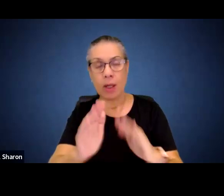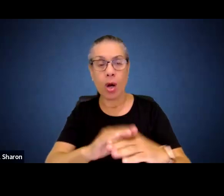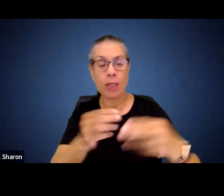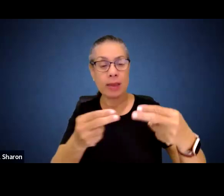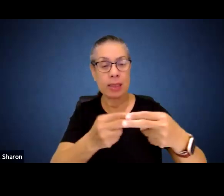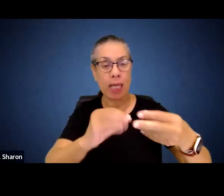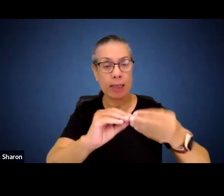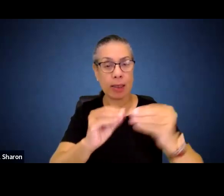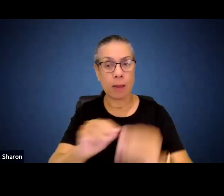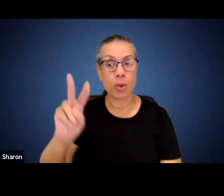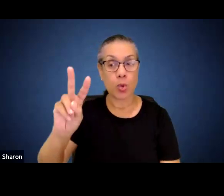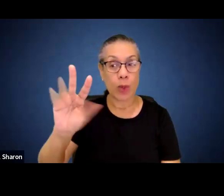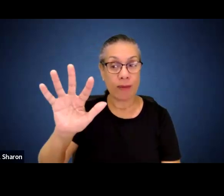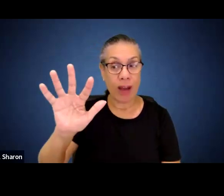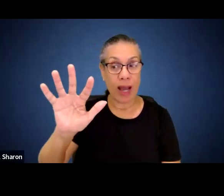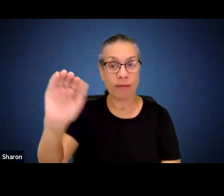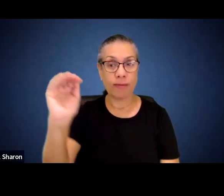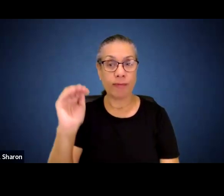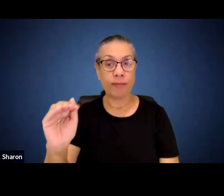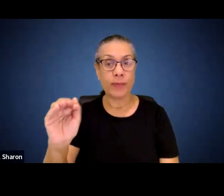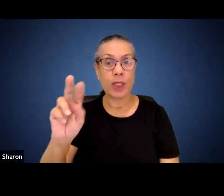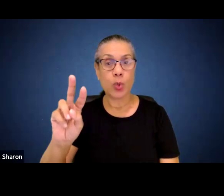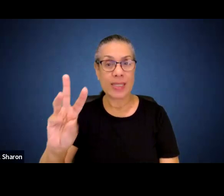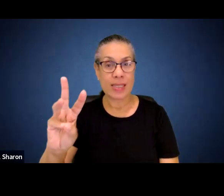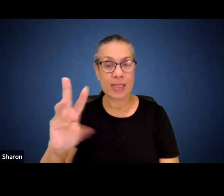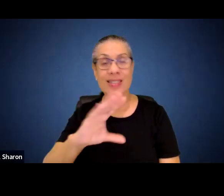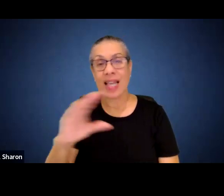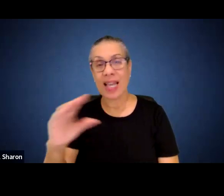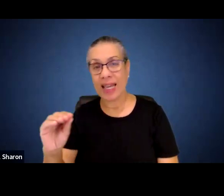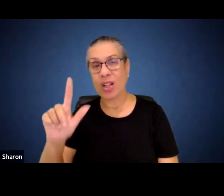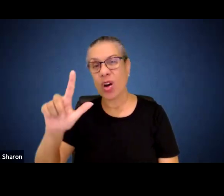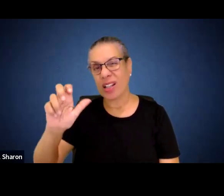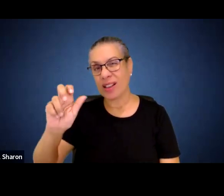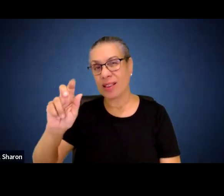25 and 26, as well as in a linked spreadsheet.